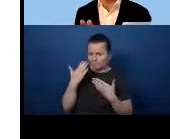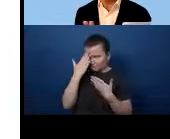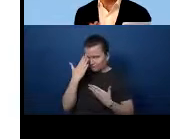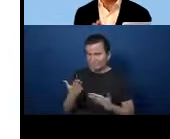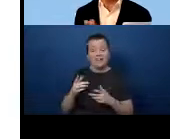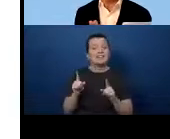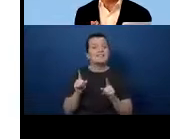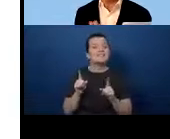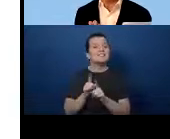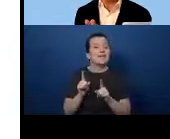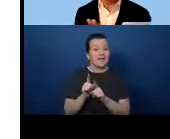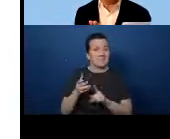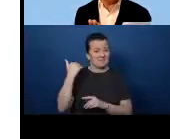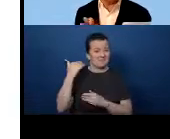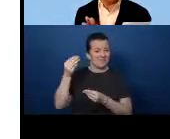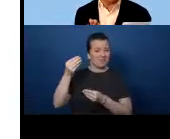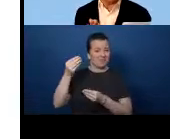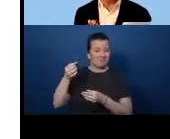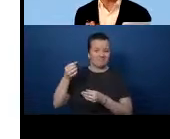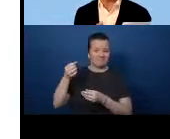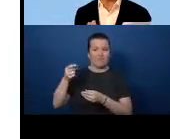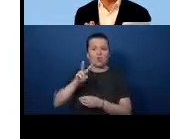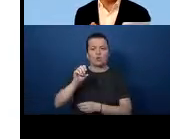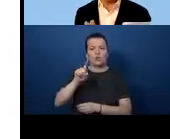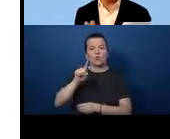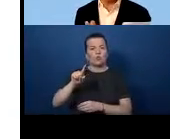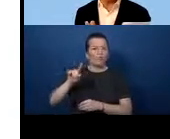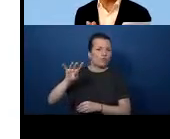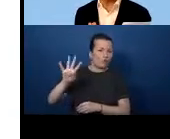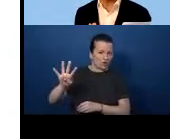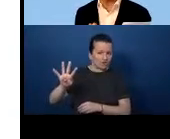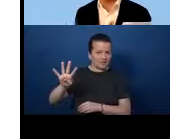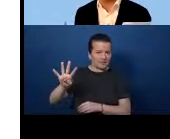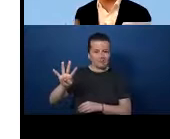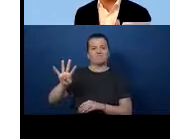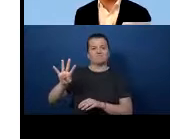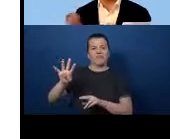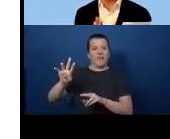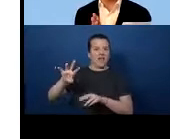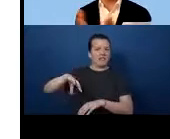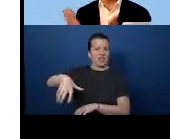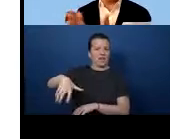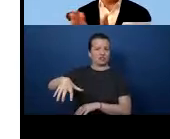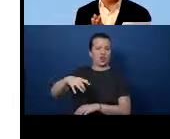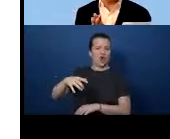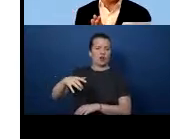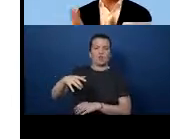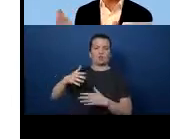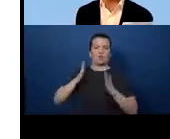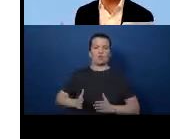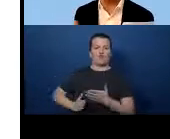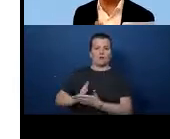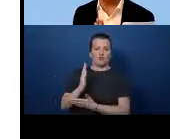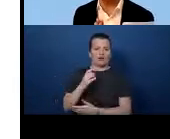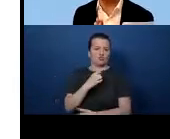recipient of the 2014 National Human Rights Award in Chile. She's from Chile.